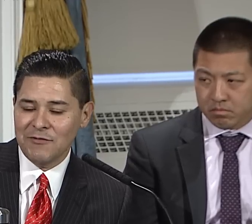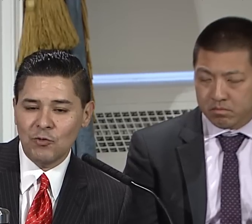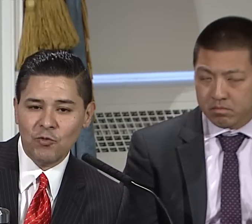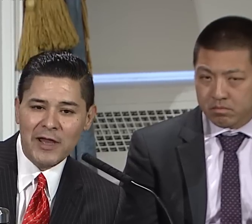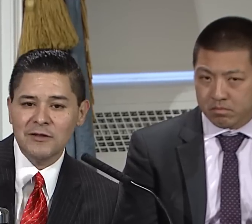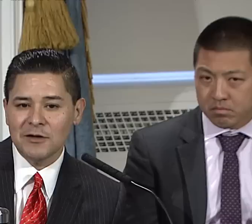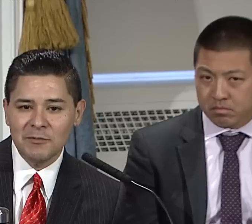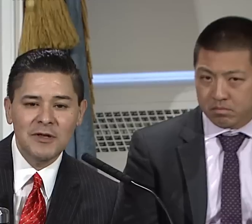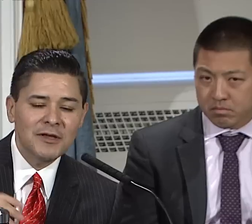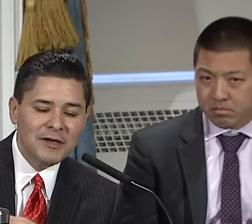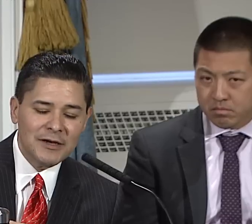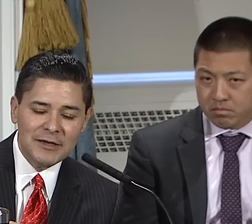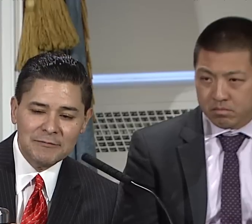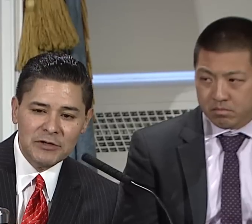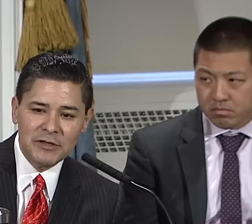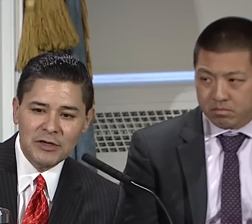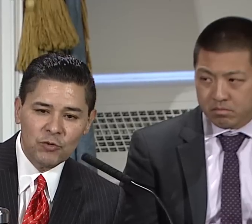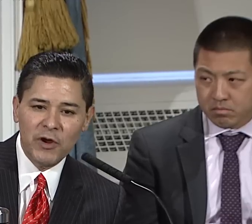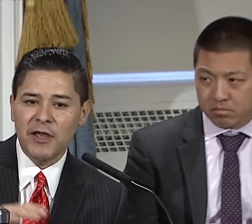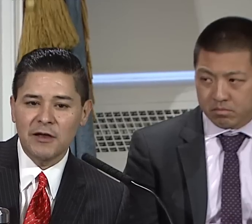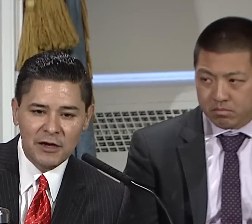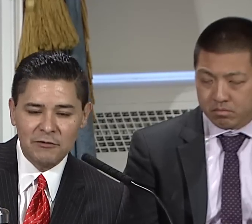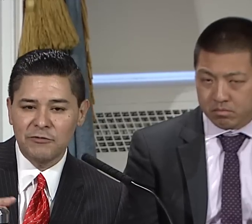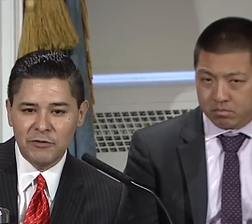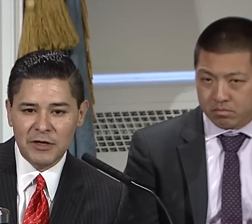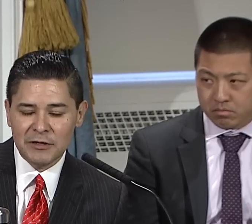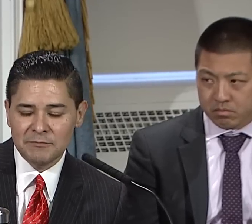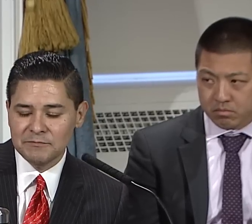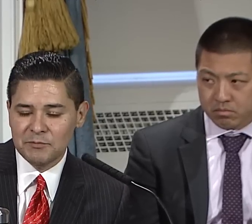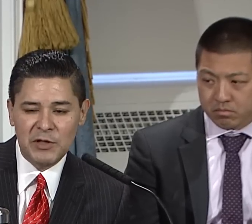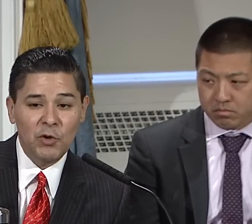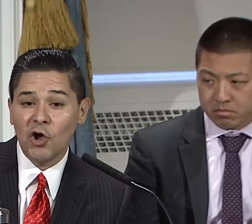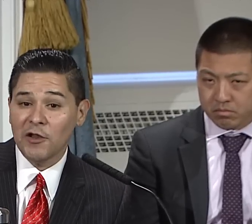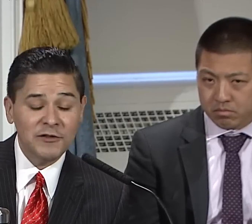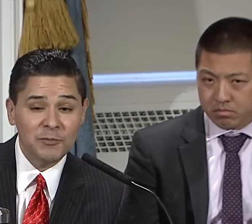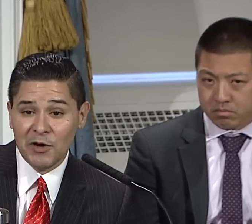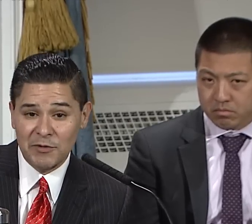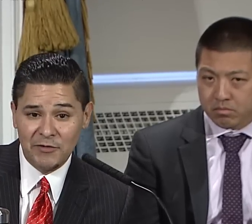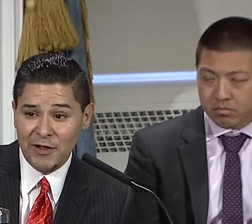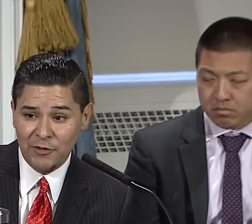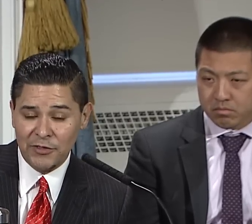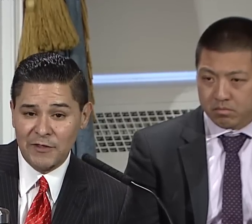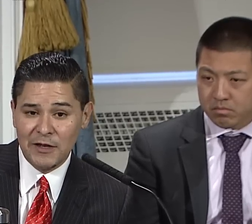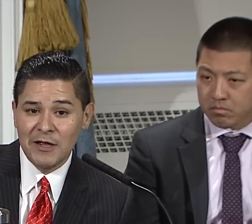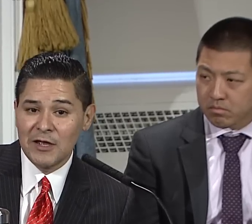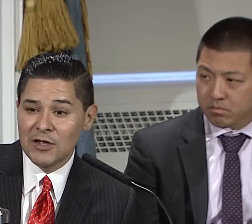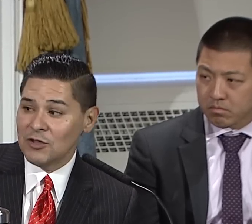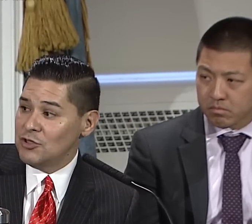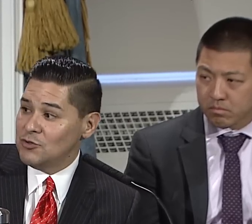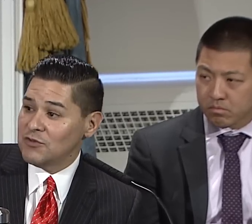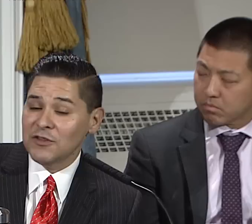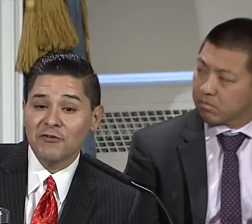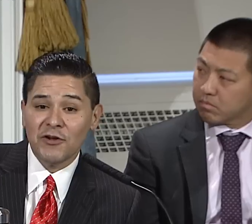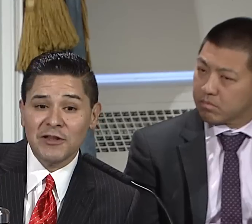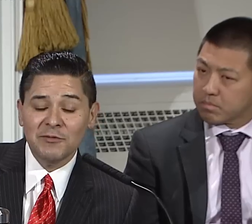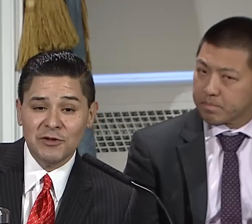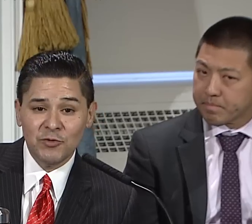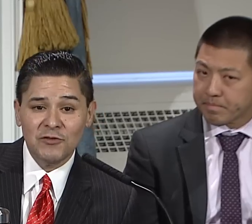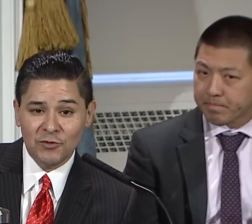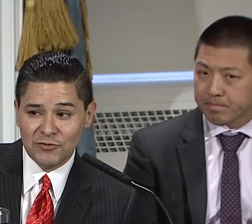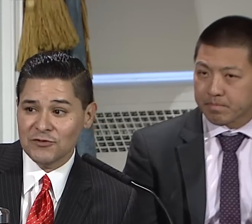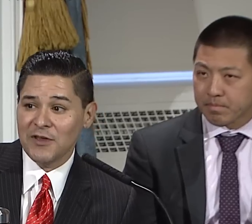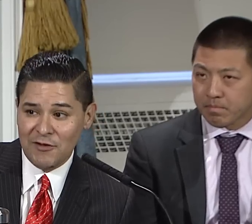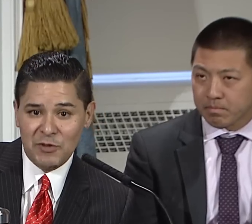than having random array of people calling the Department of Health and then using their very